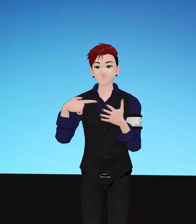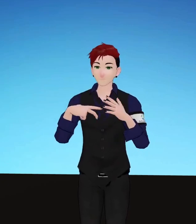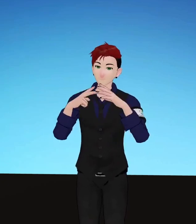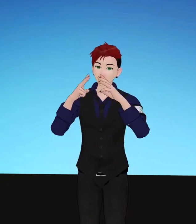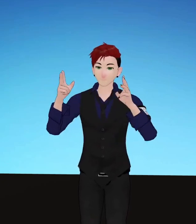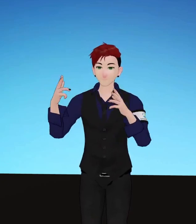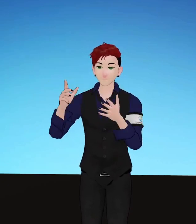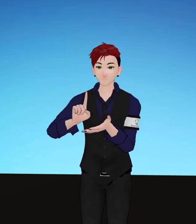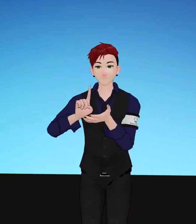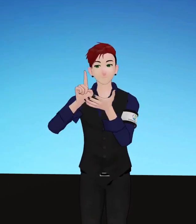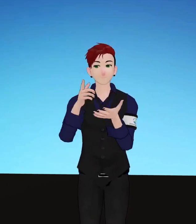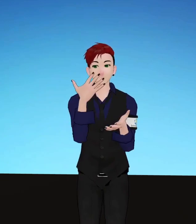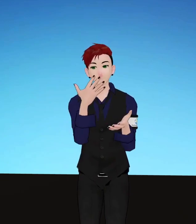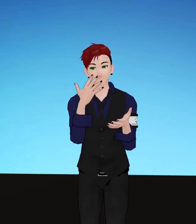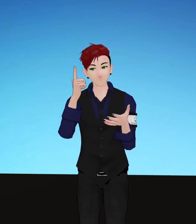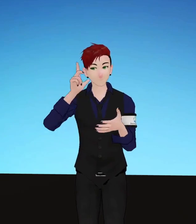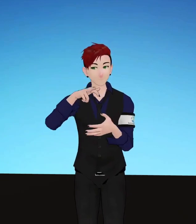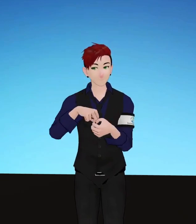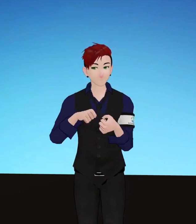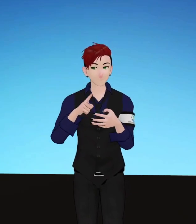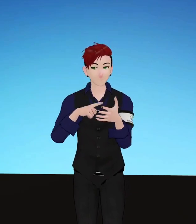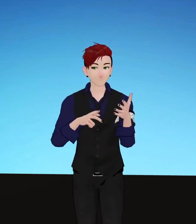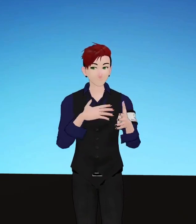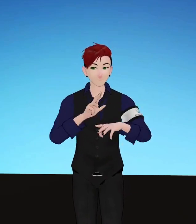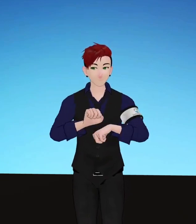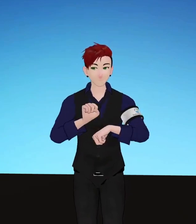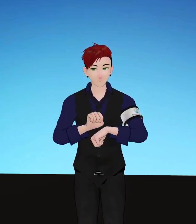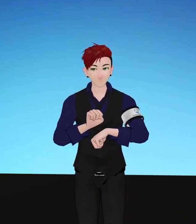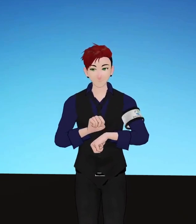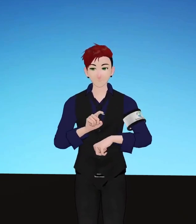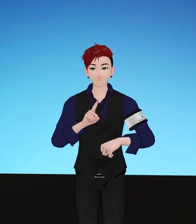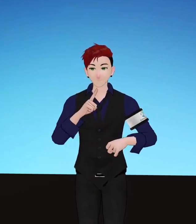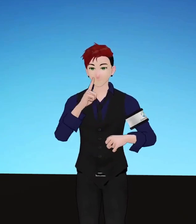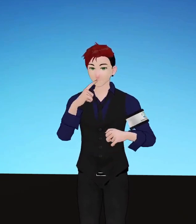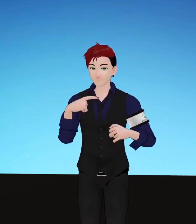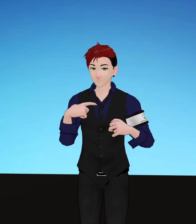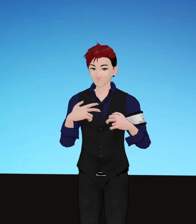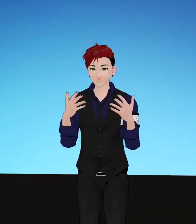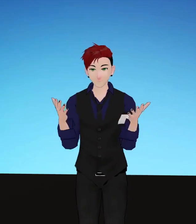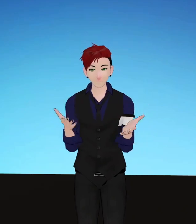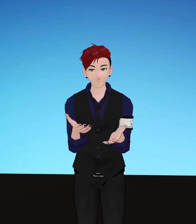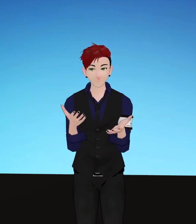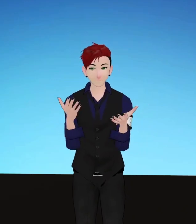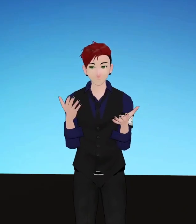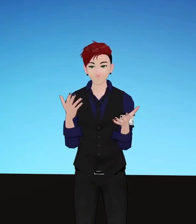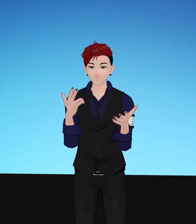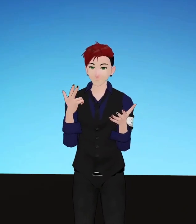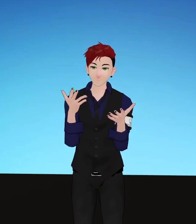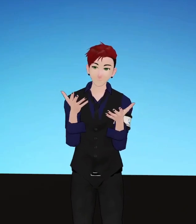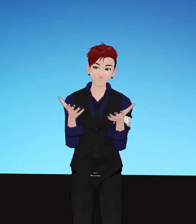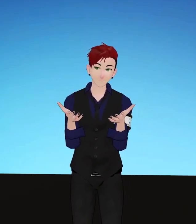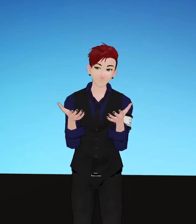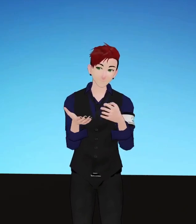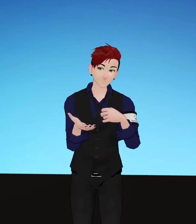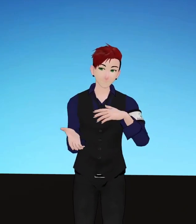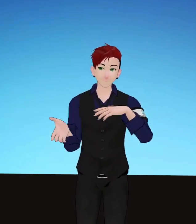do because I'm here to raise awareness for deaf people, to advocate for